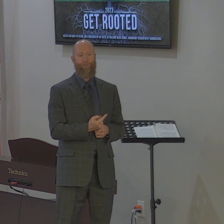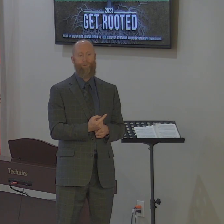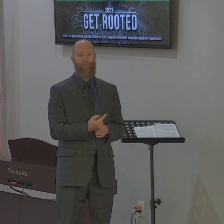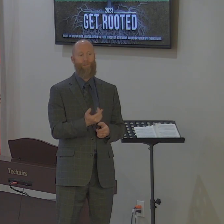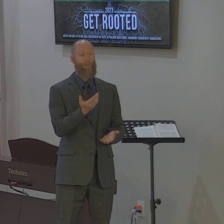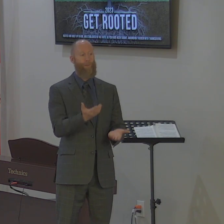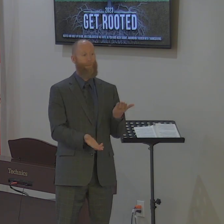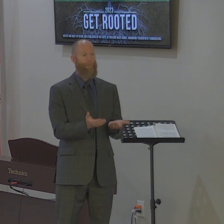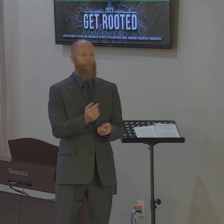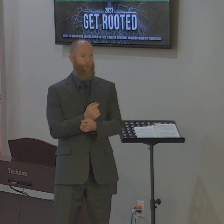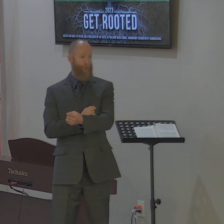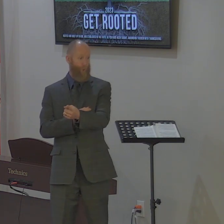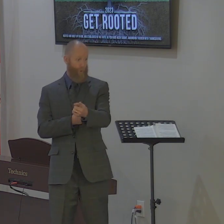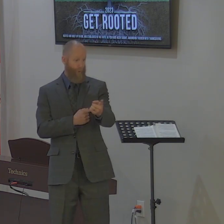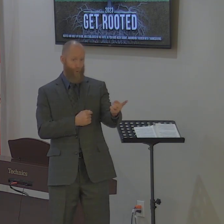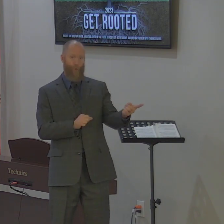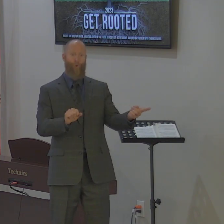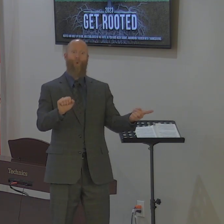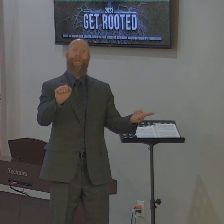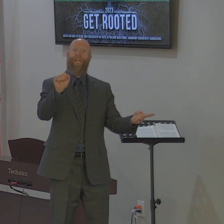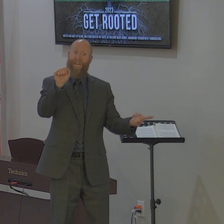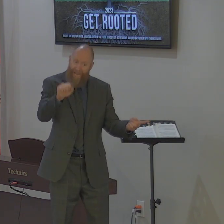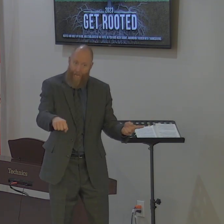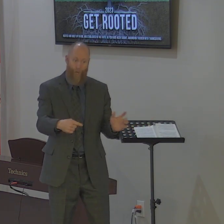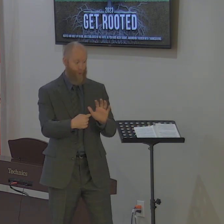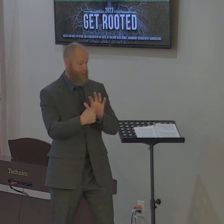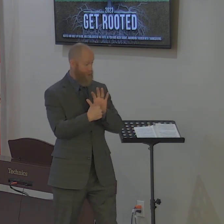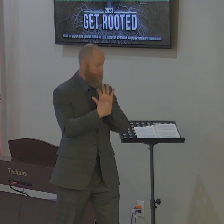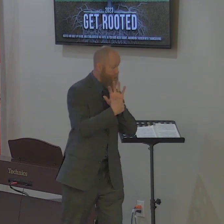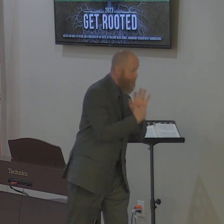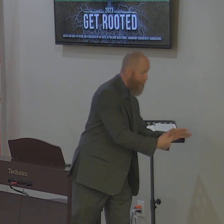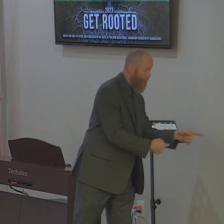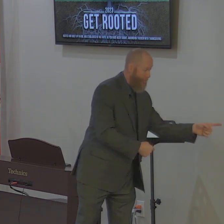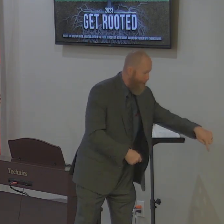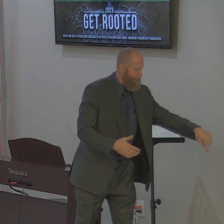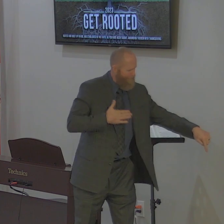the most faith is by going through something for God.